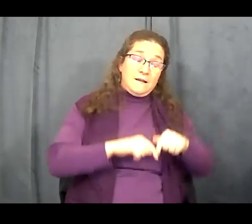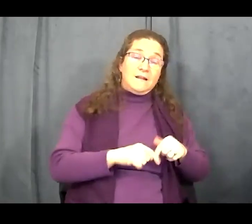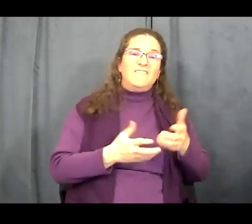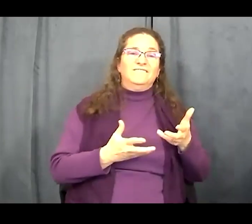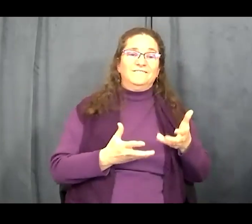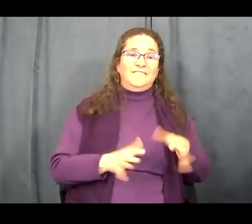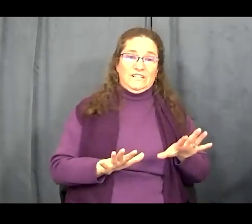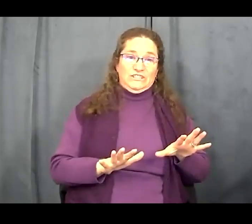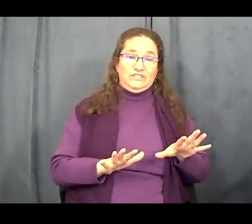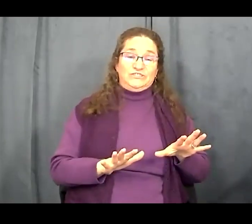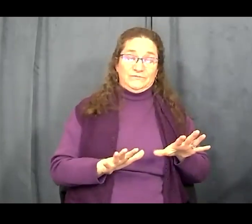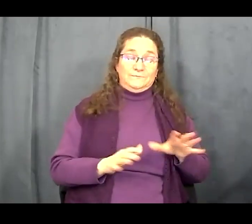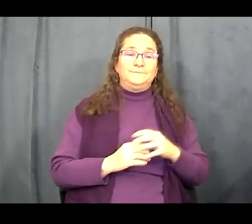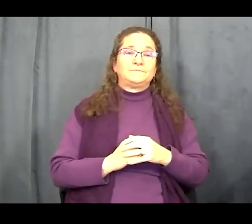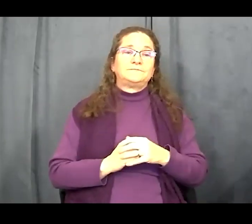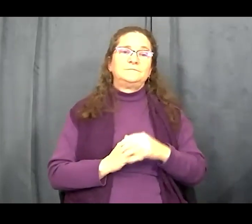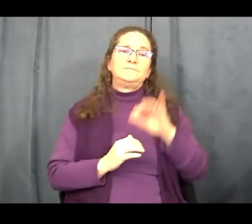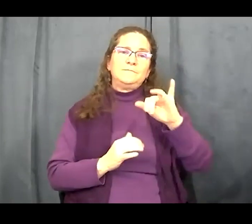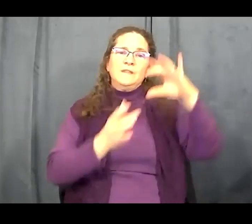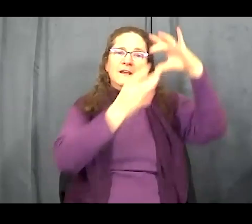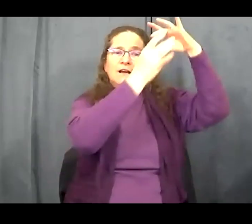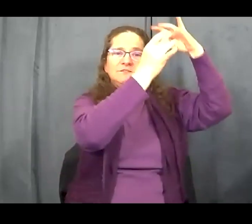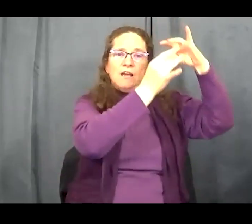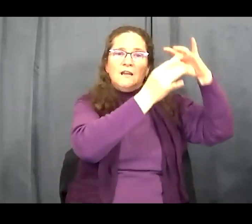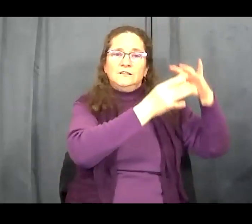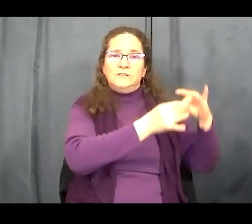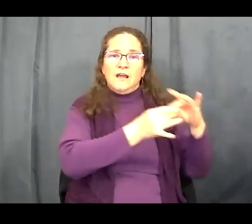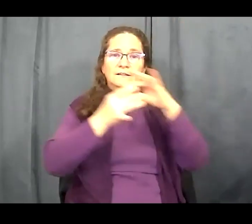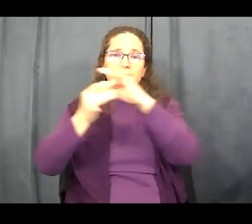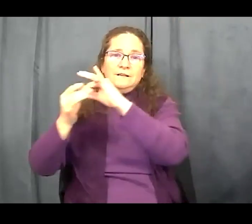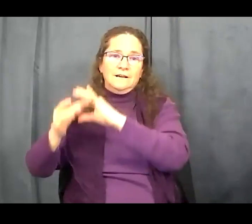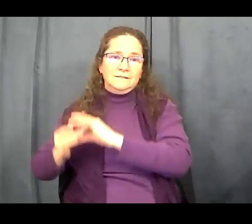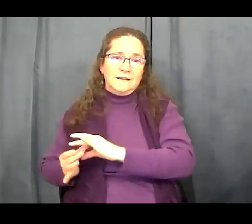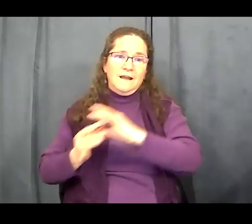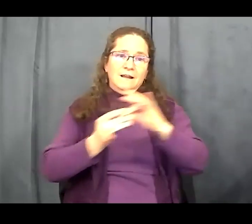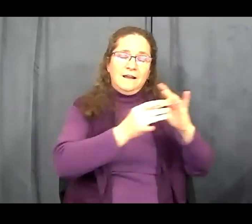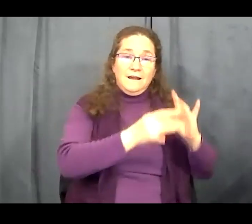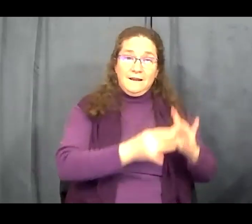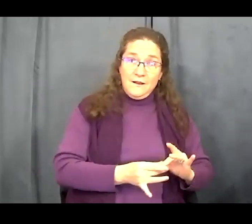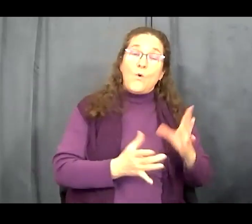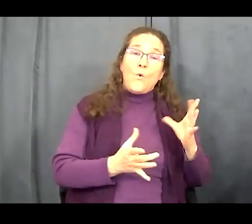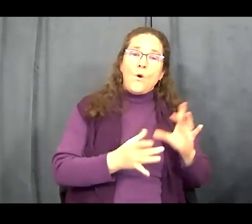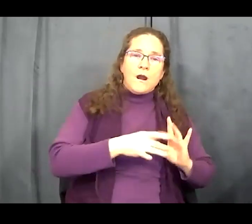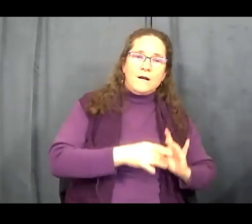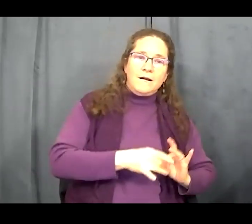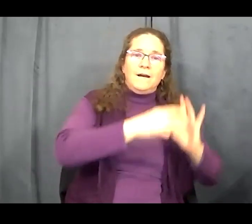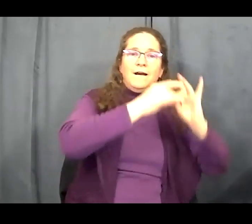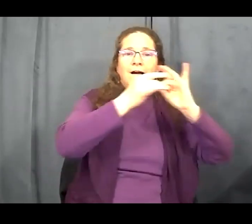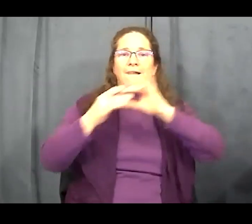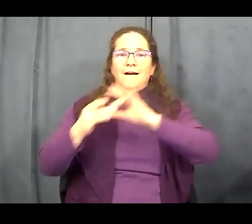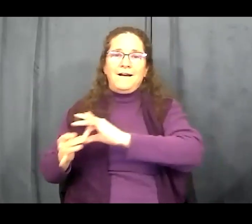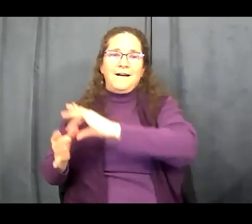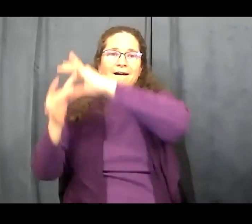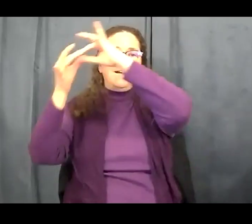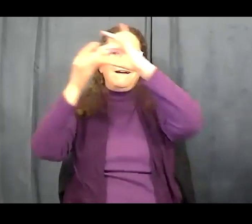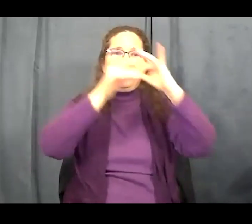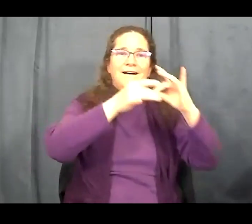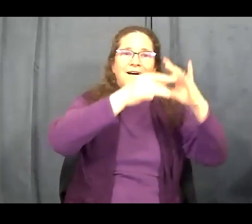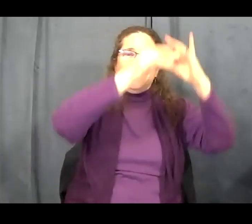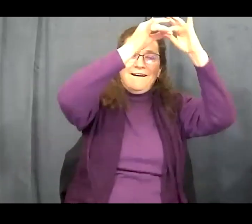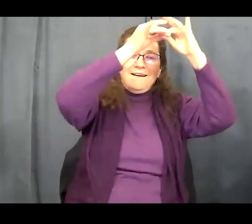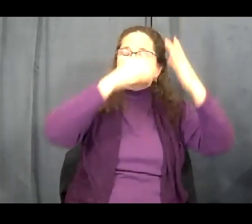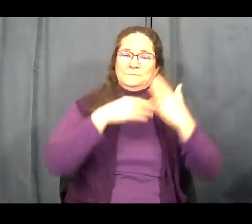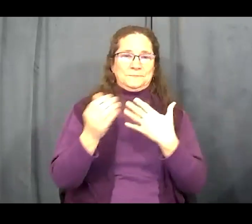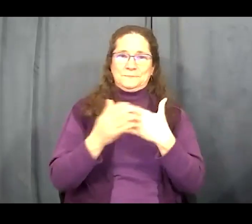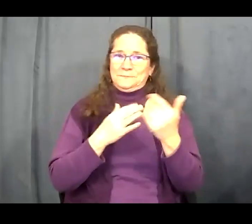of the graphic where it says finish. So you can start at the top or you can start at the bottom and work your way back. That's the nice thing about being able to chain regardless